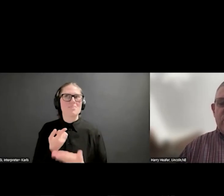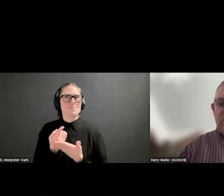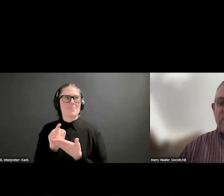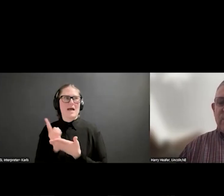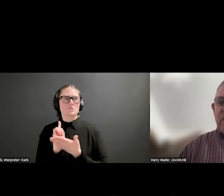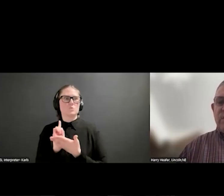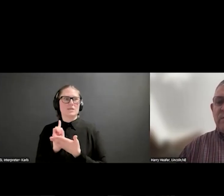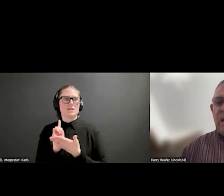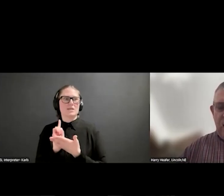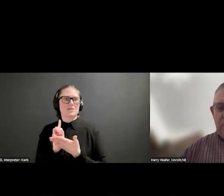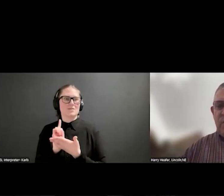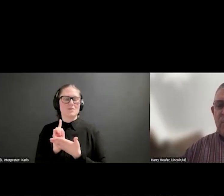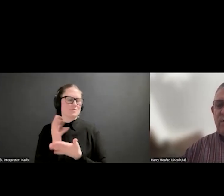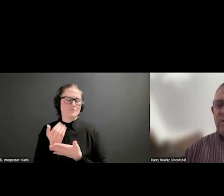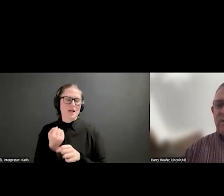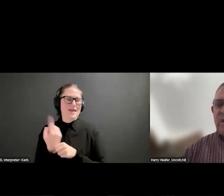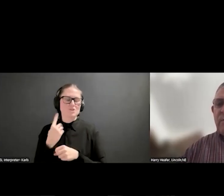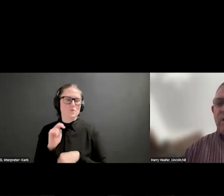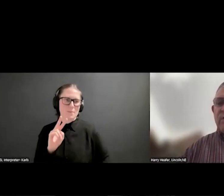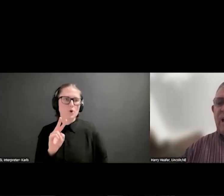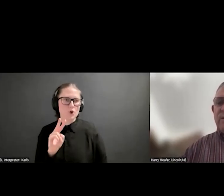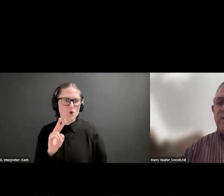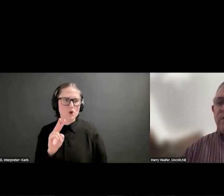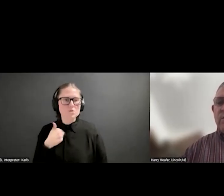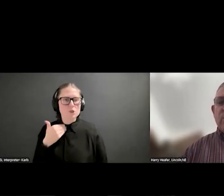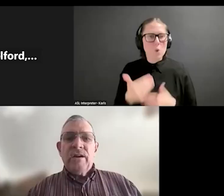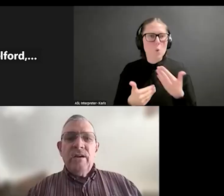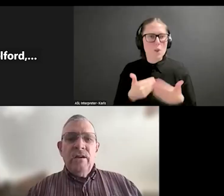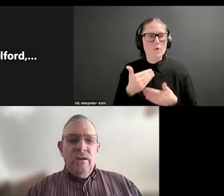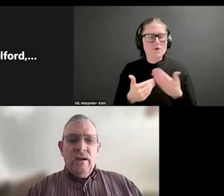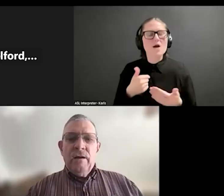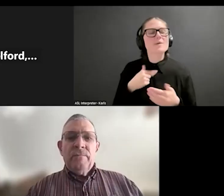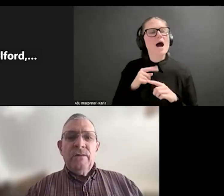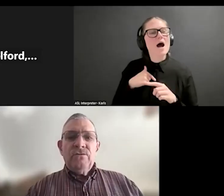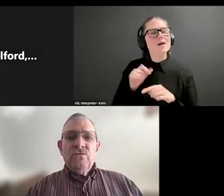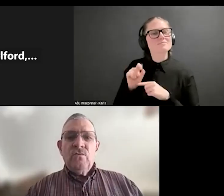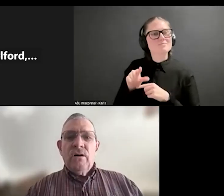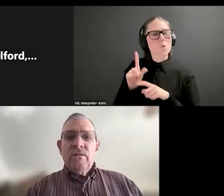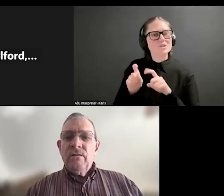moving with presentations. But I put a question in the chat, but I'll just ask it here real quick.